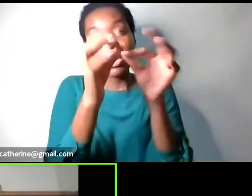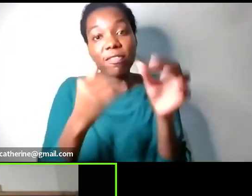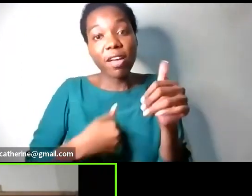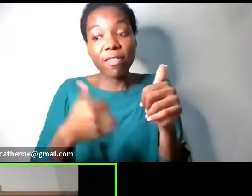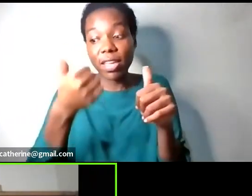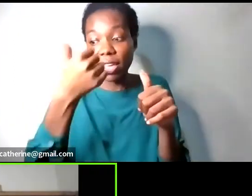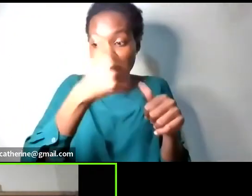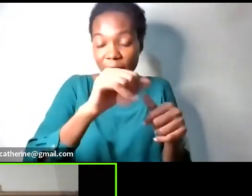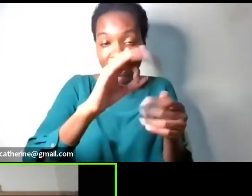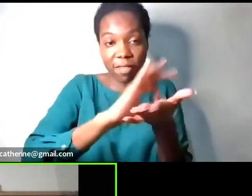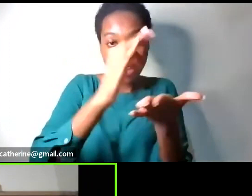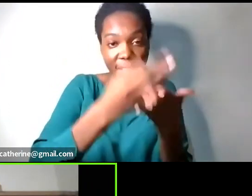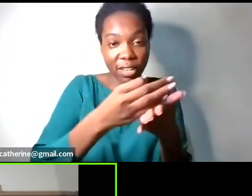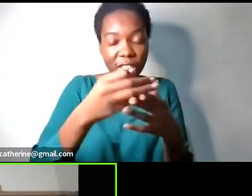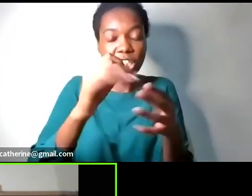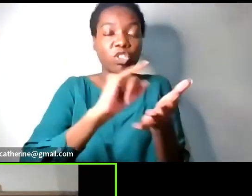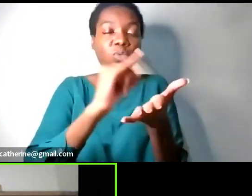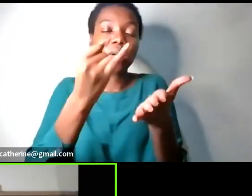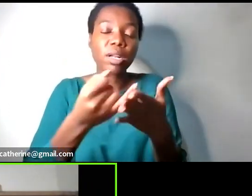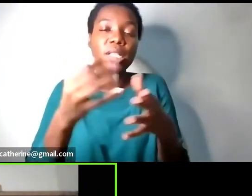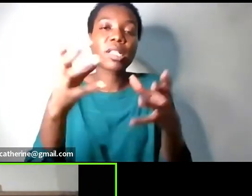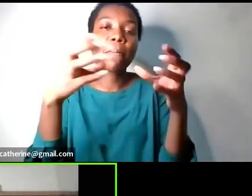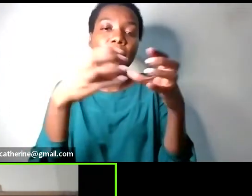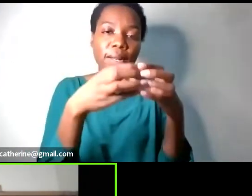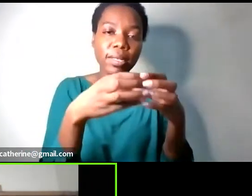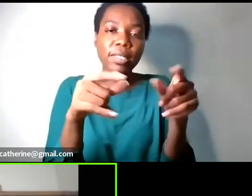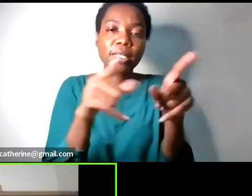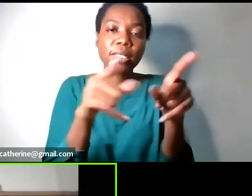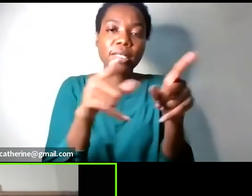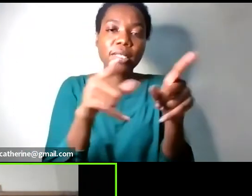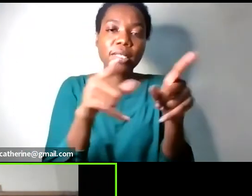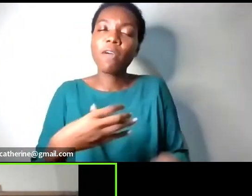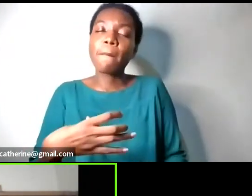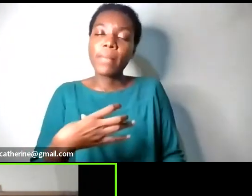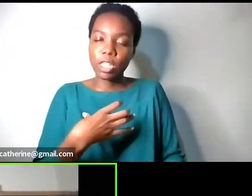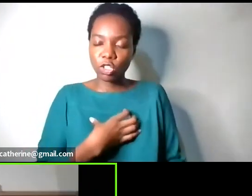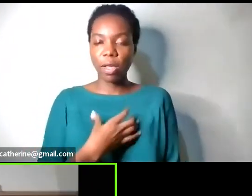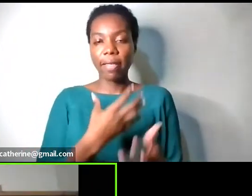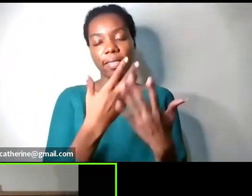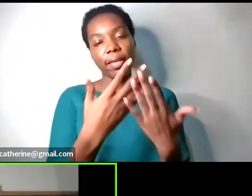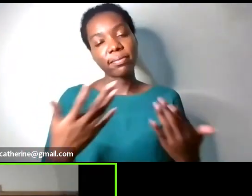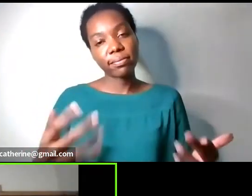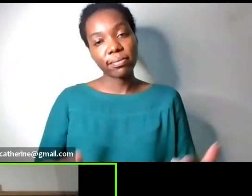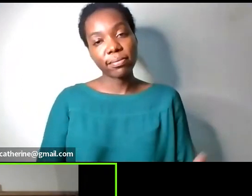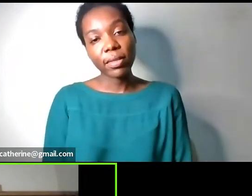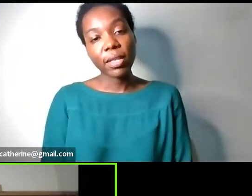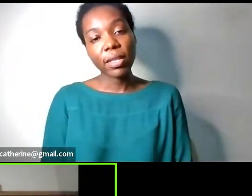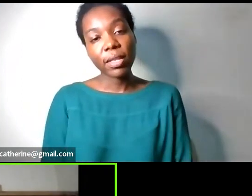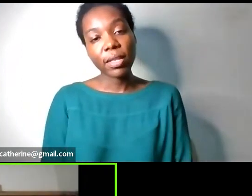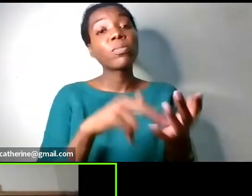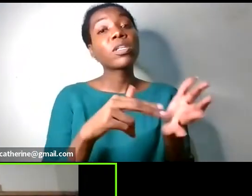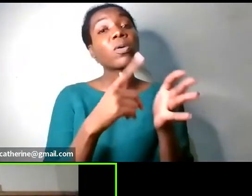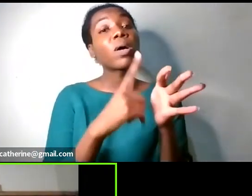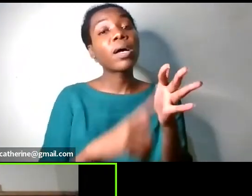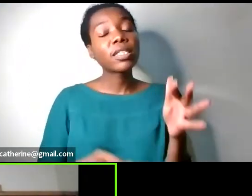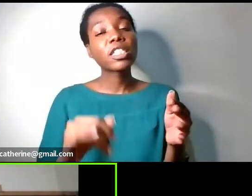management, insurance companies are also administrators of many pension schemes. So insurance companies are as good as